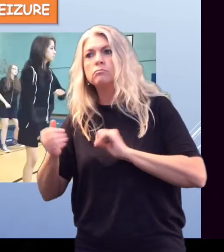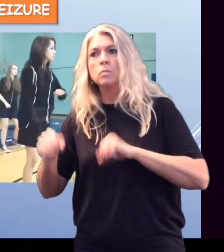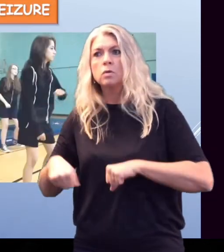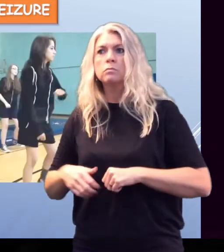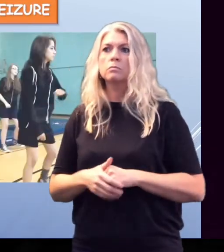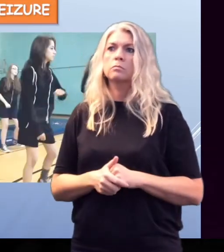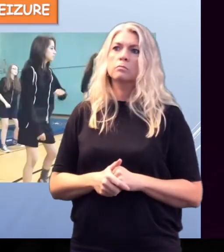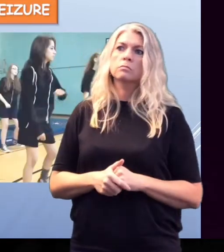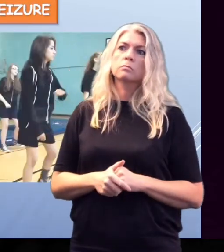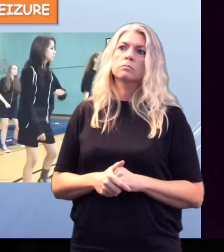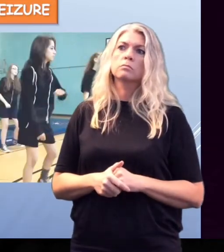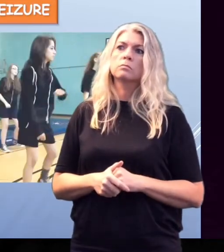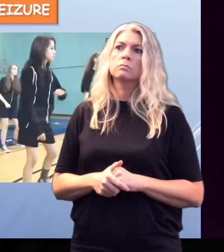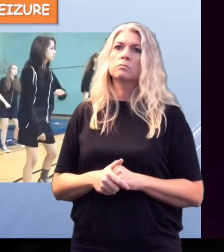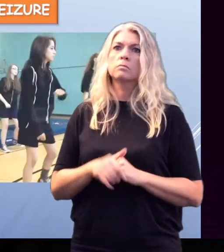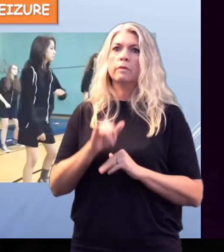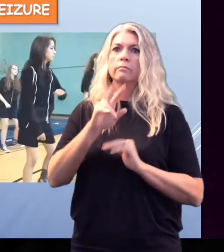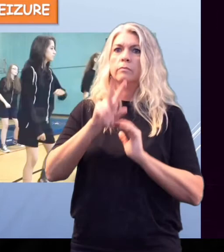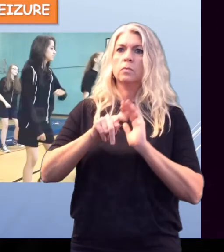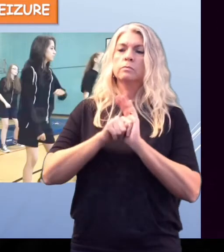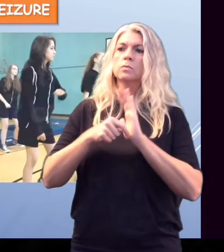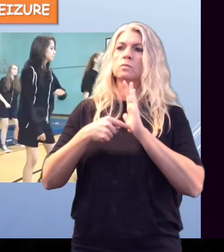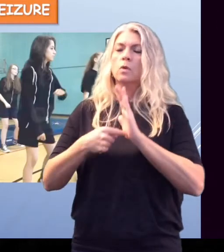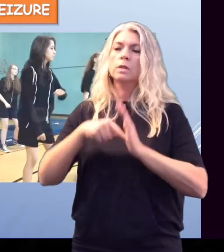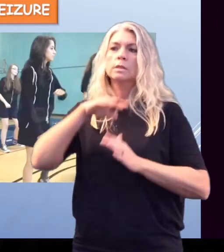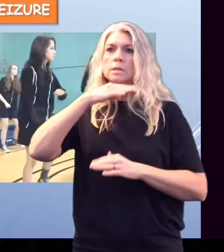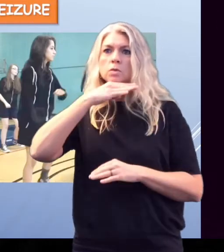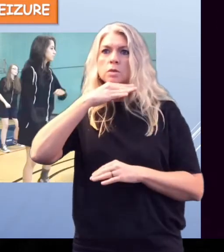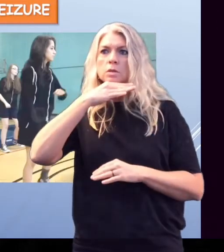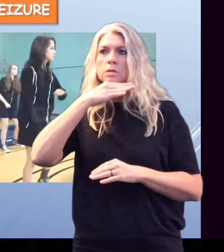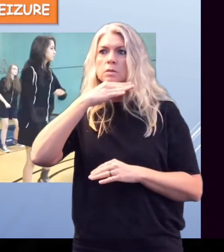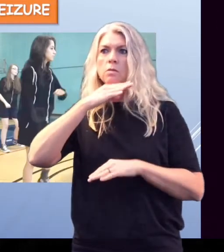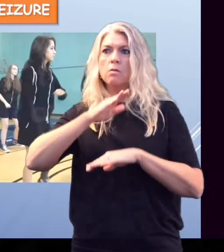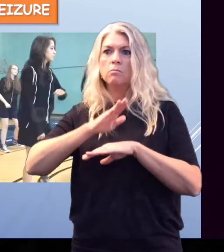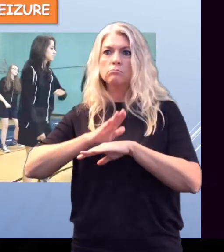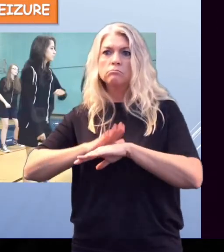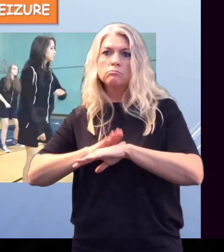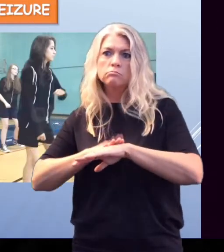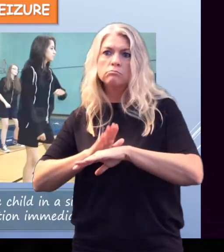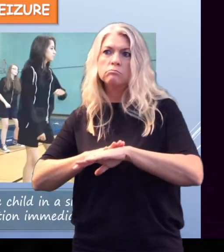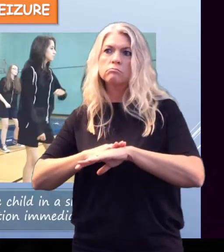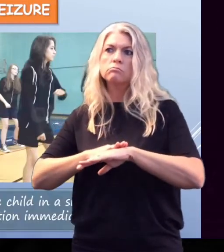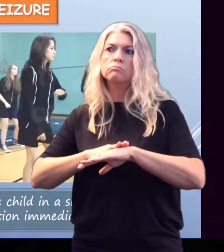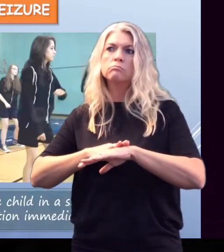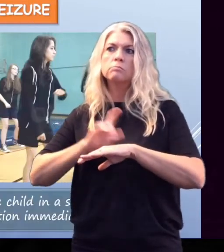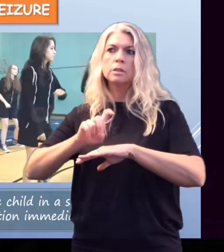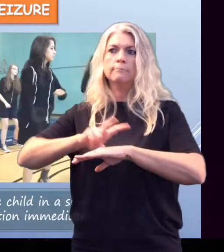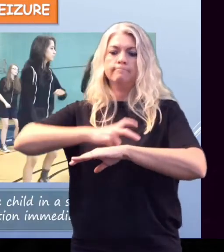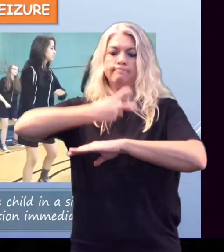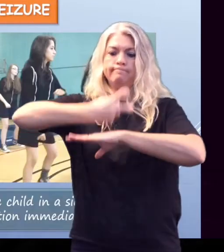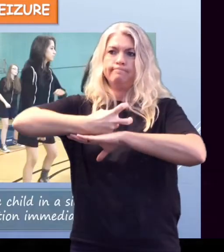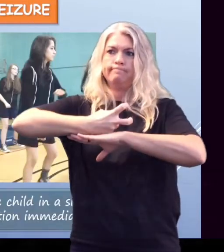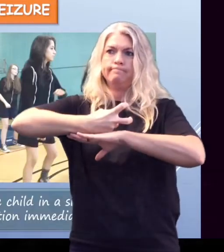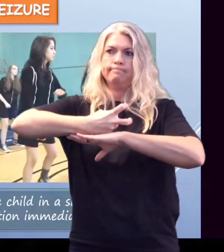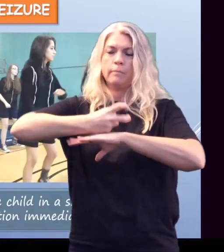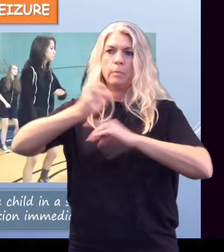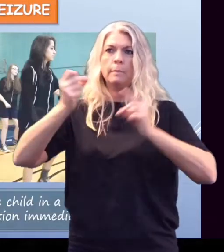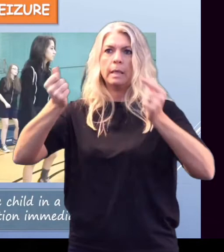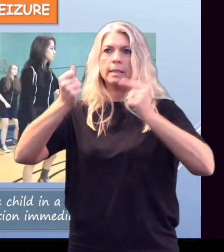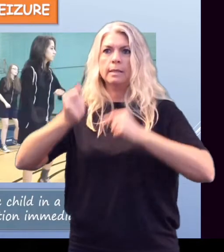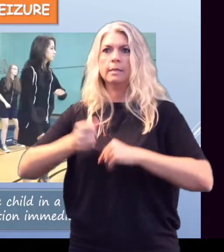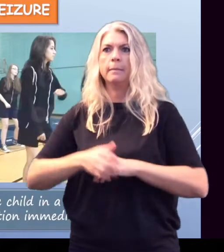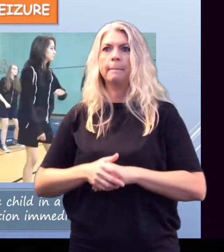This video shows a child experiencing a tonic-clonic seizure. Please note that the child should be placed in a side-lying